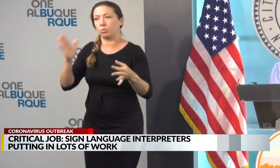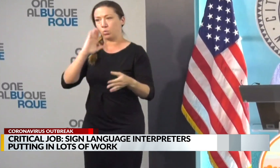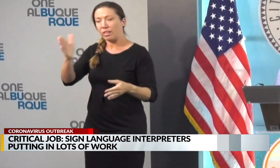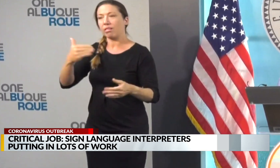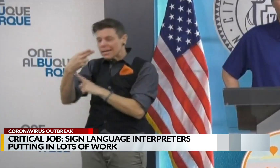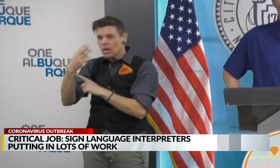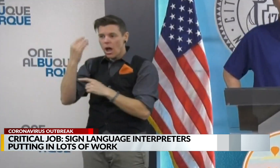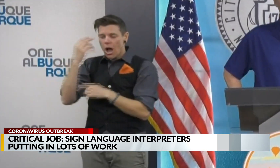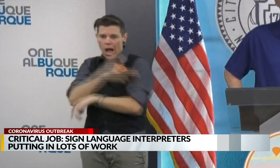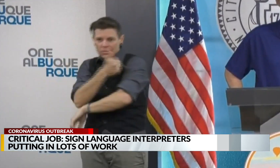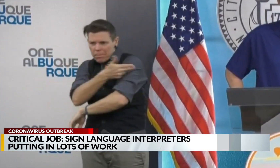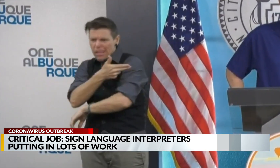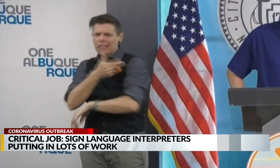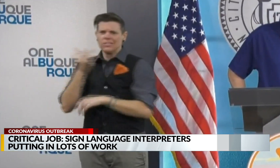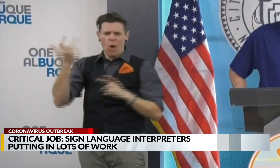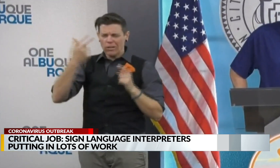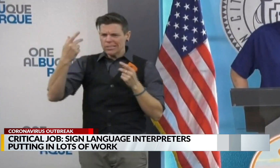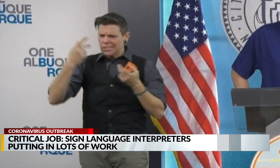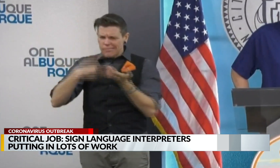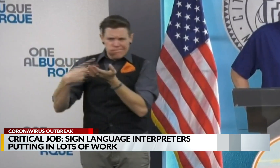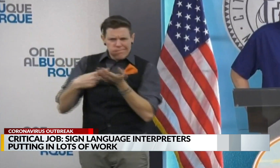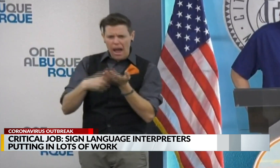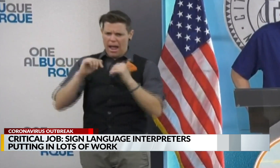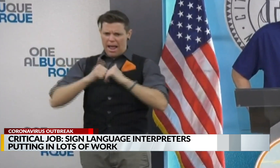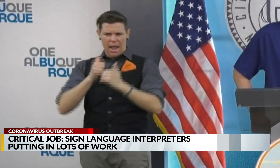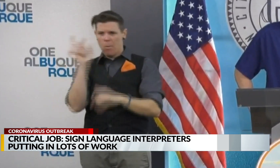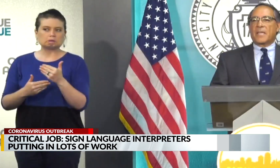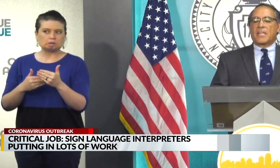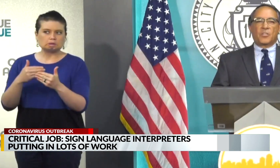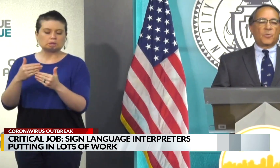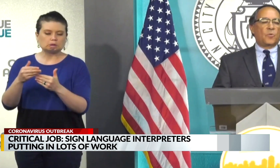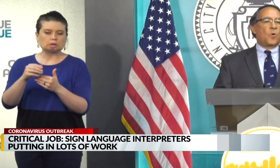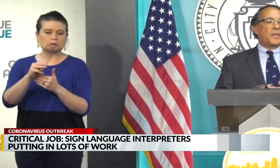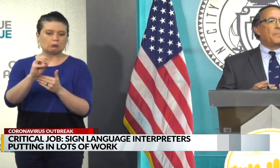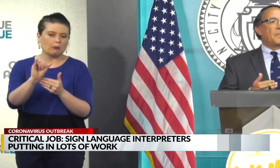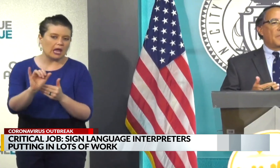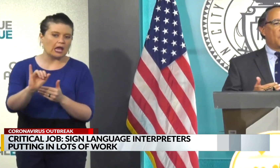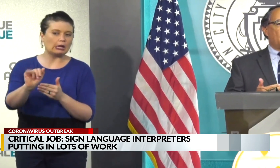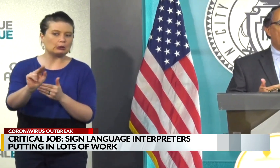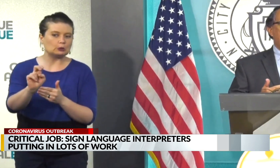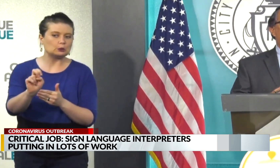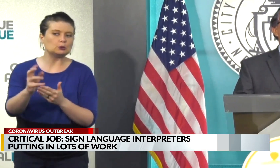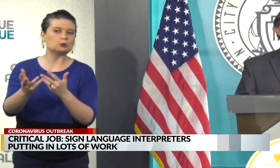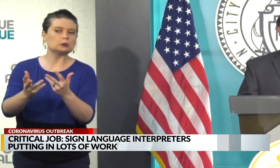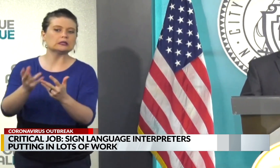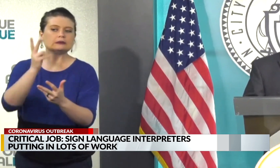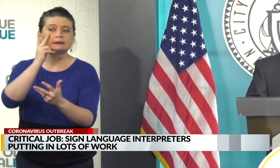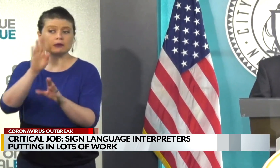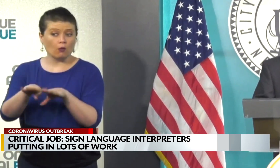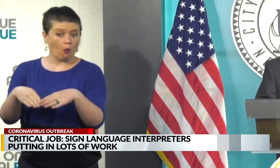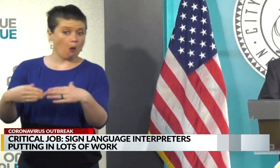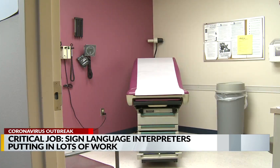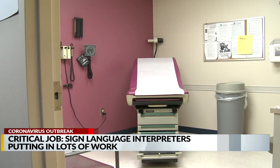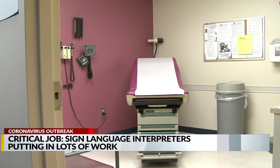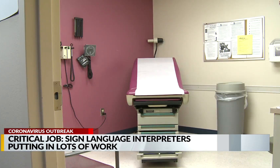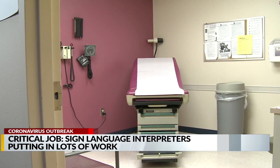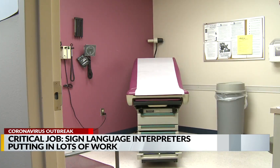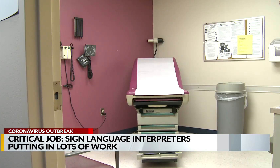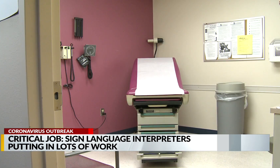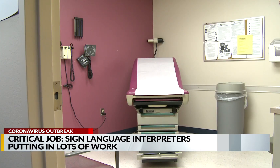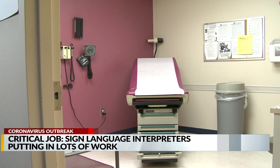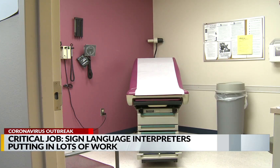at various public press conferences. The National Association of the Deaf, or NAD, is advocating for that across the